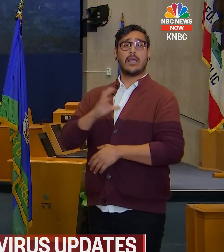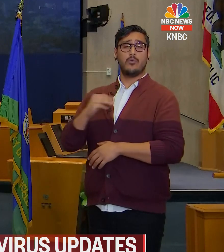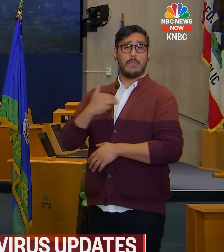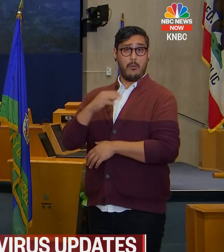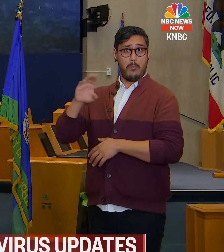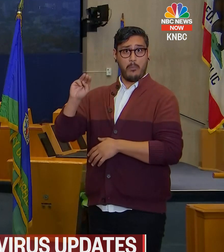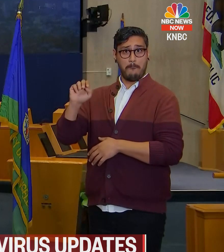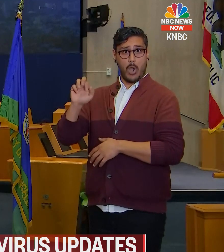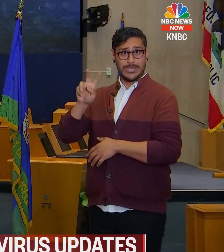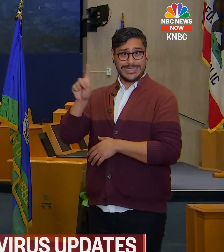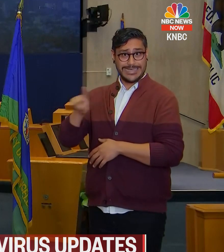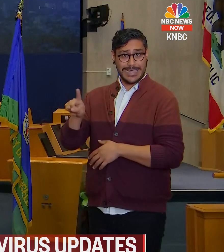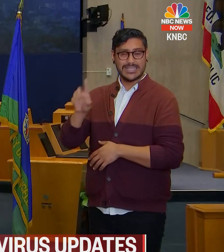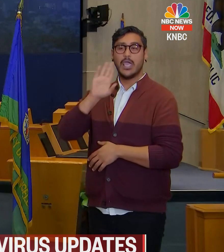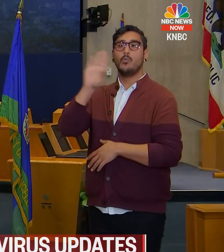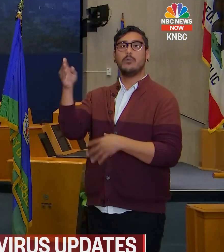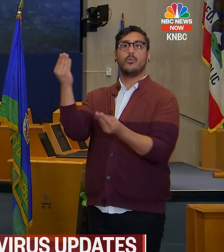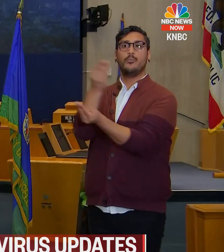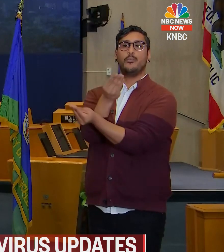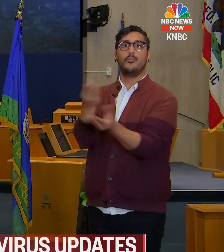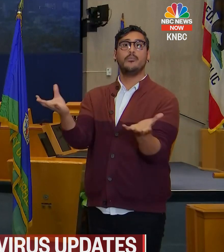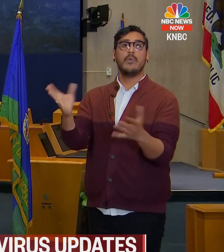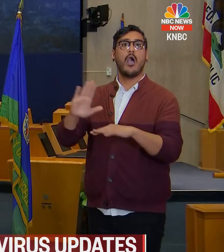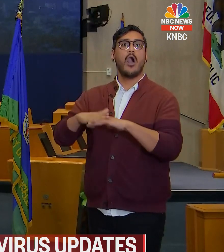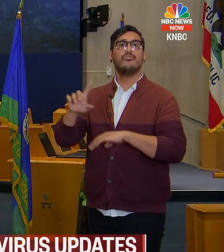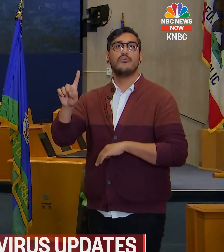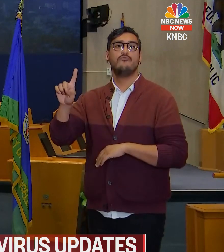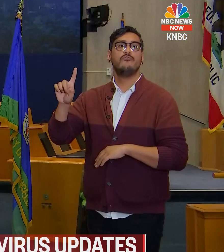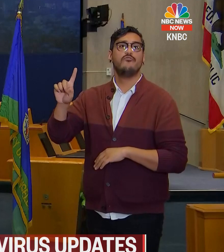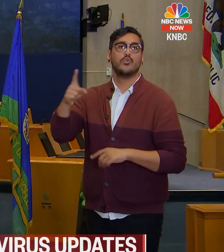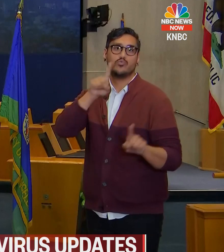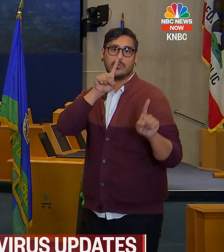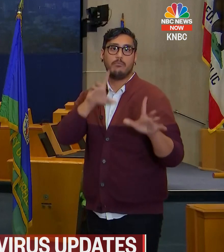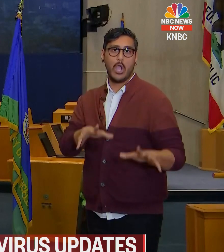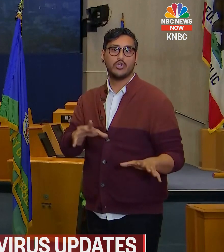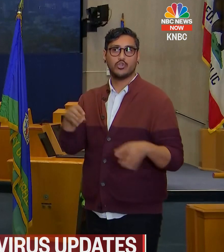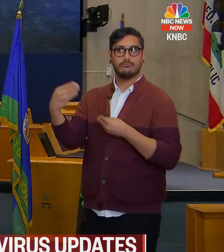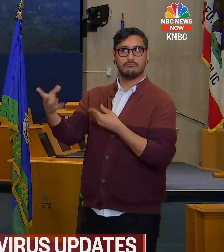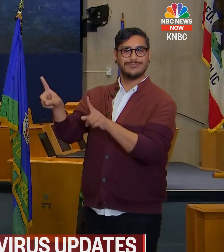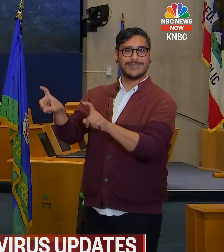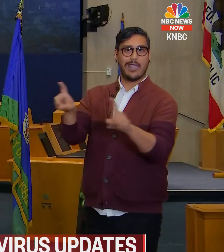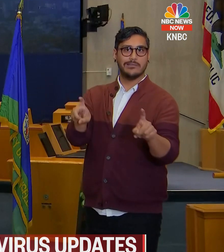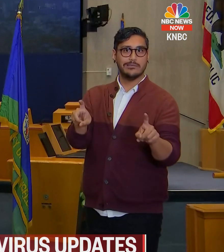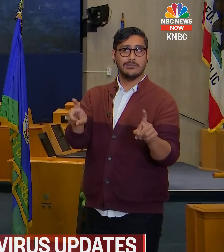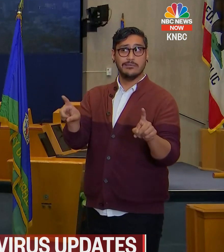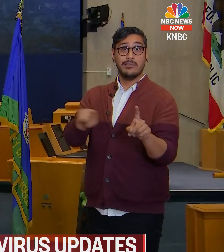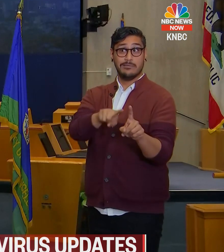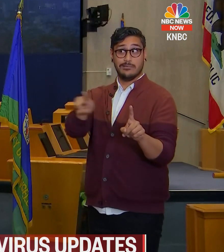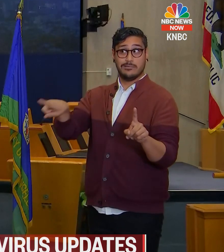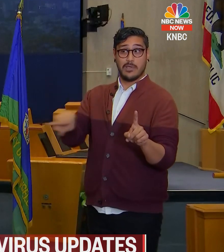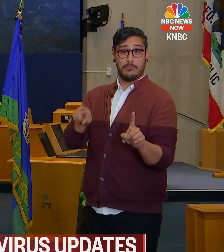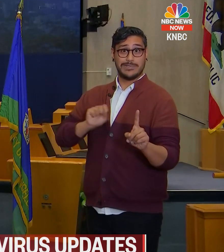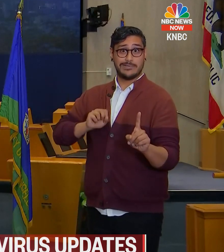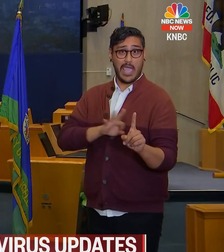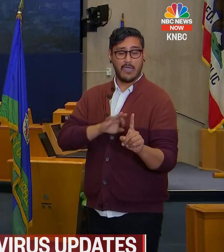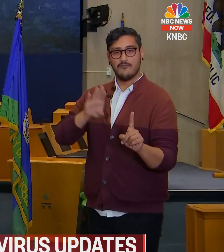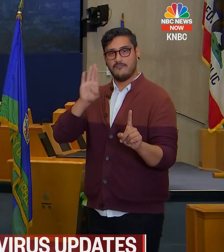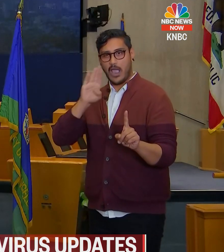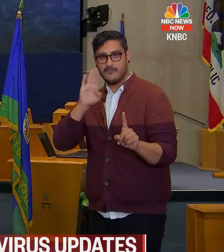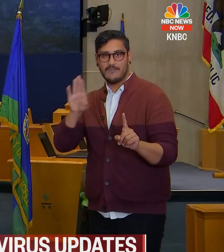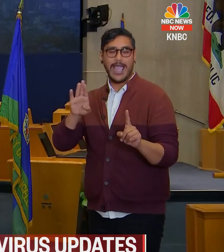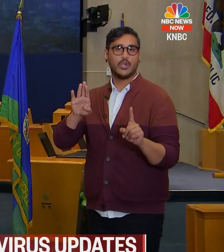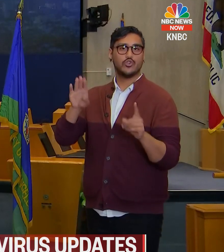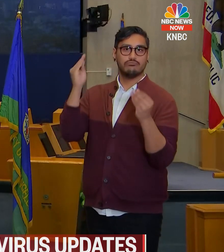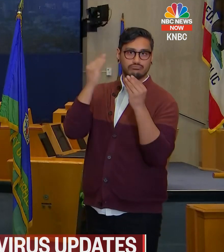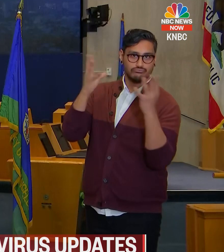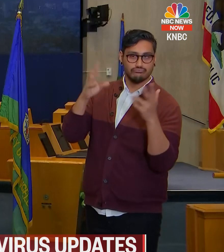out to first responders and healthcare workers on the front lines of the pandemic. These paramedics, medical staff, firefighters, and other